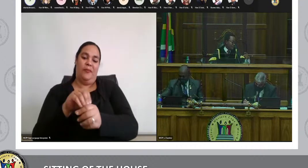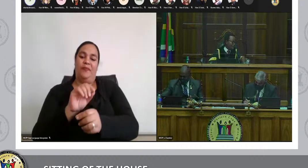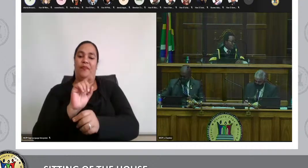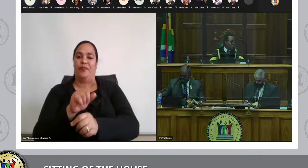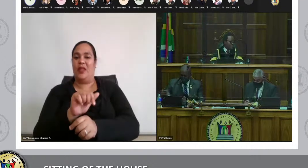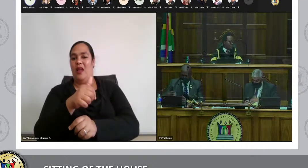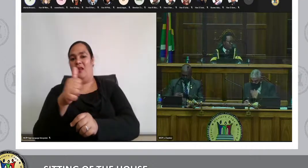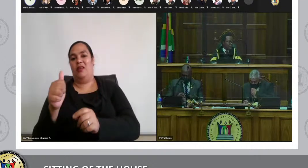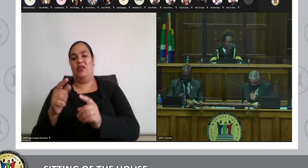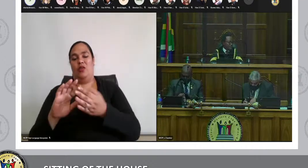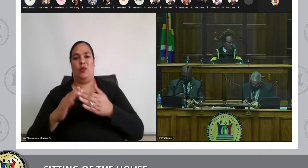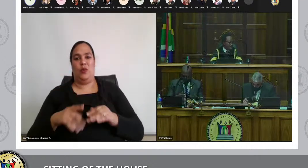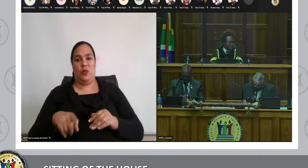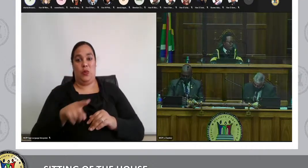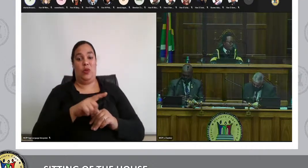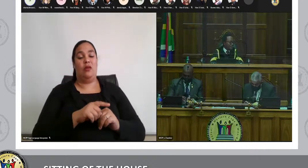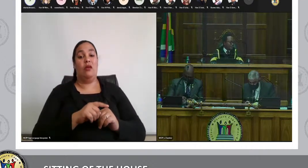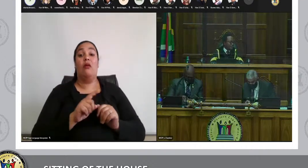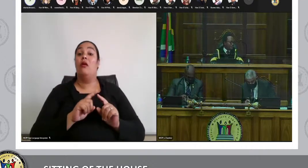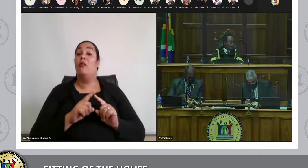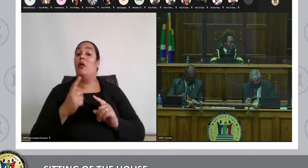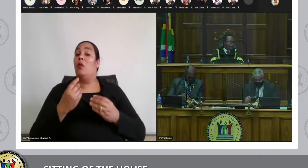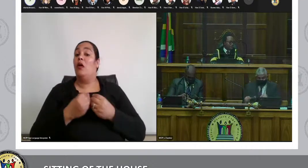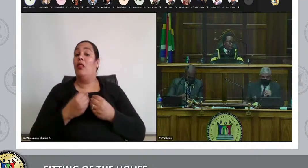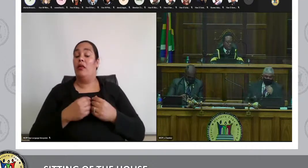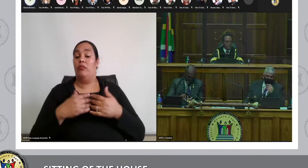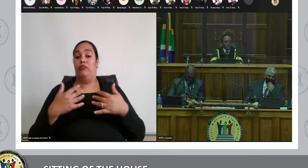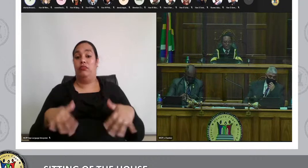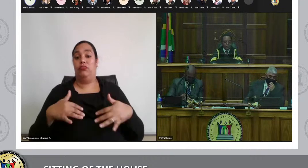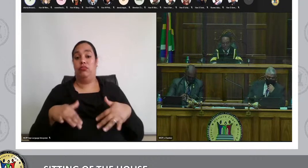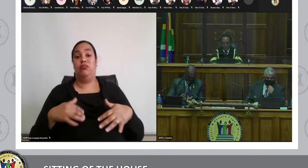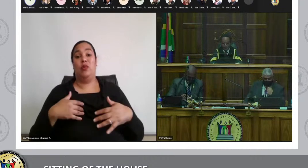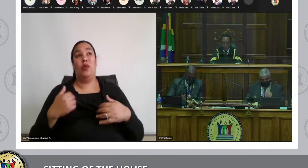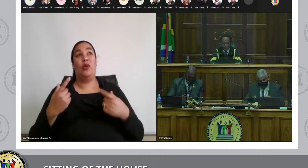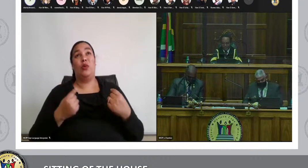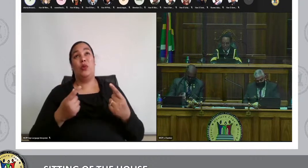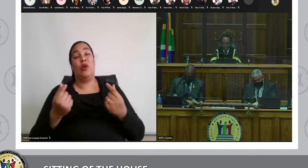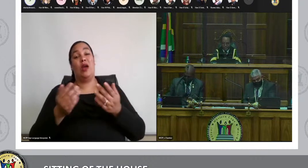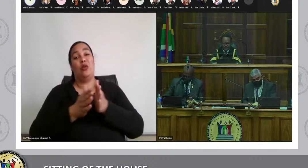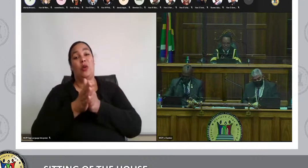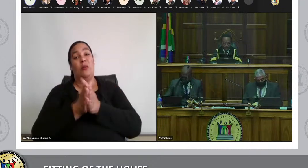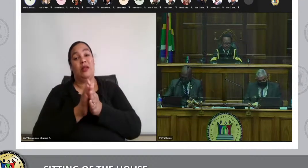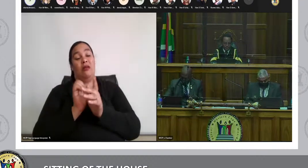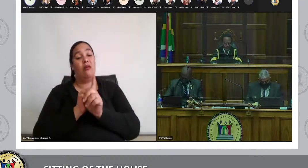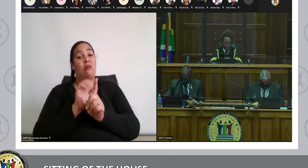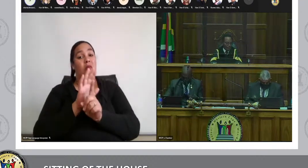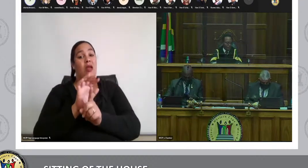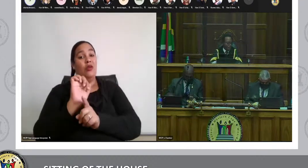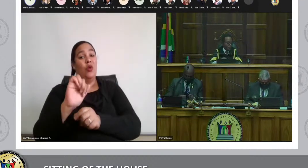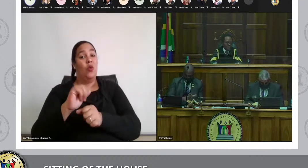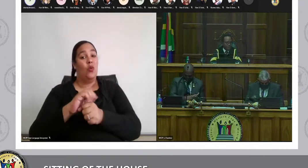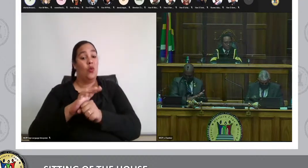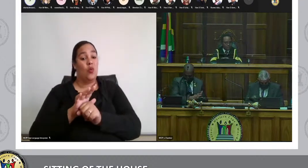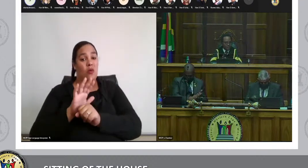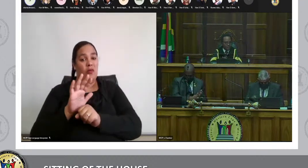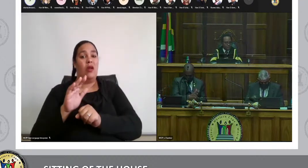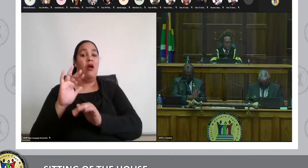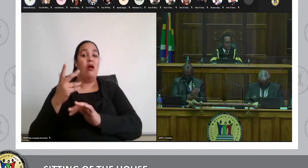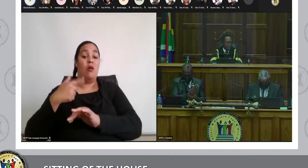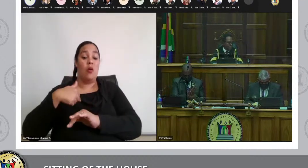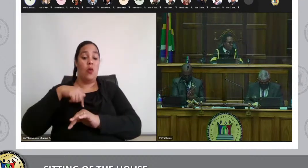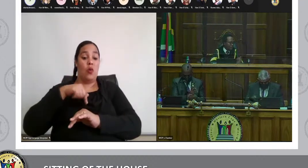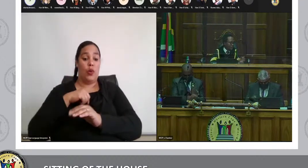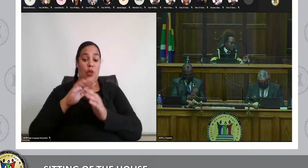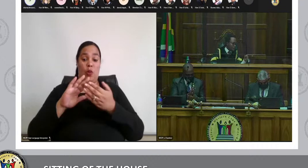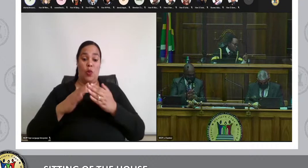on society. One thing that has underpinned all our efforts in mitigating the impact of the pandemic is how we as